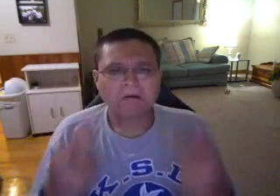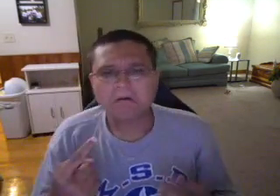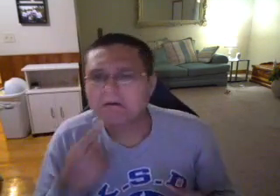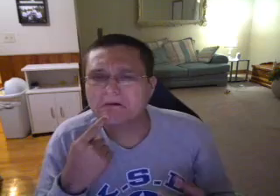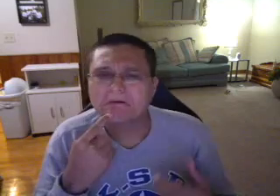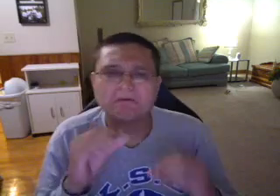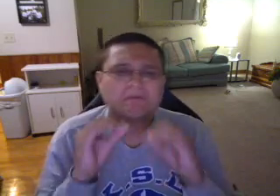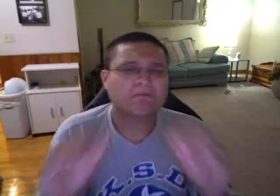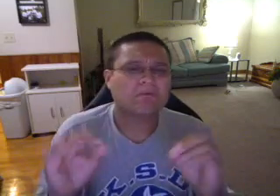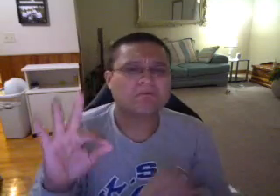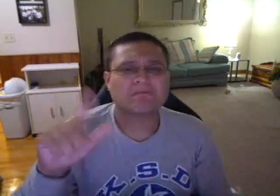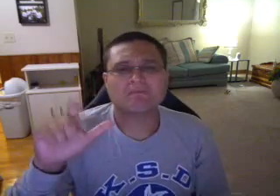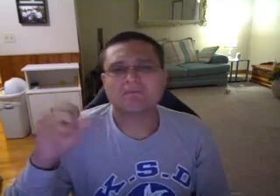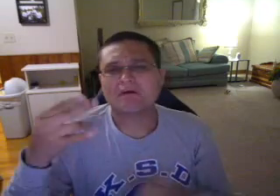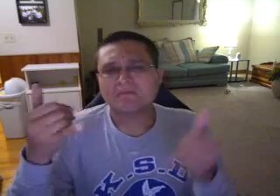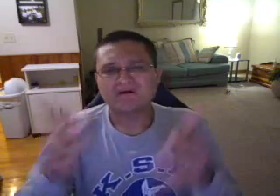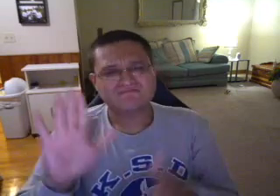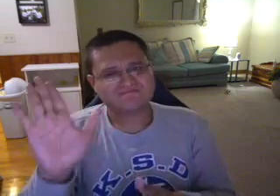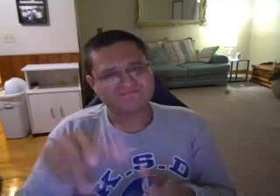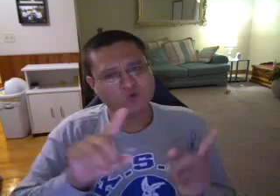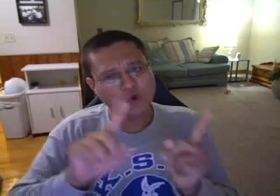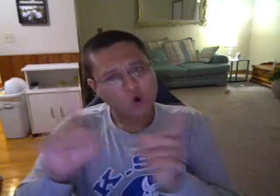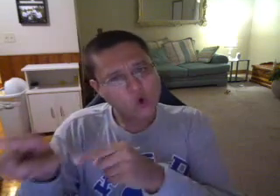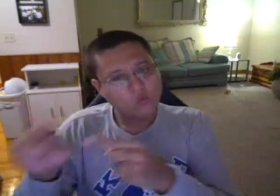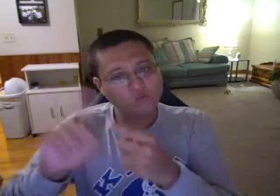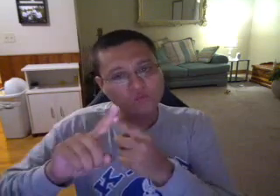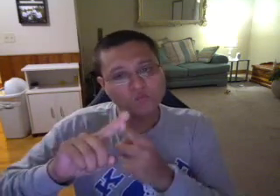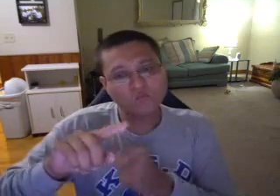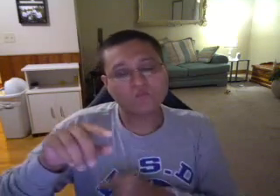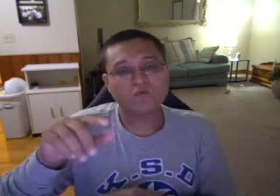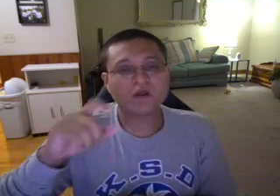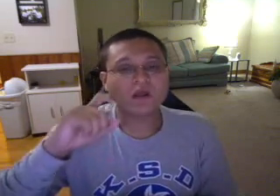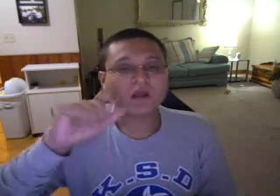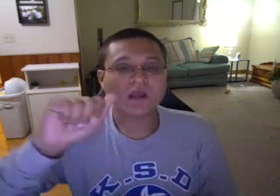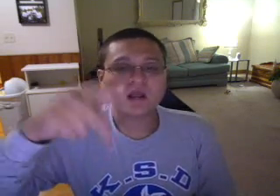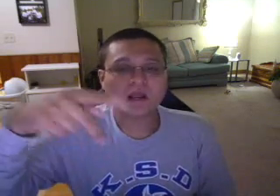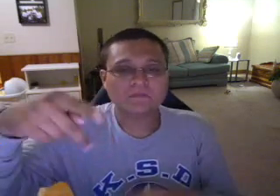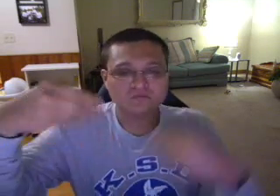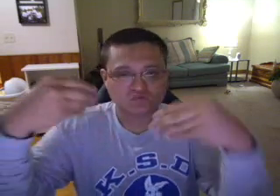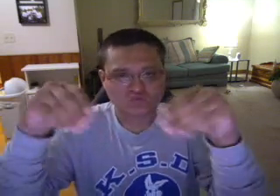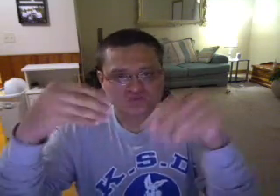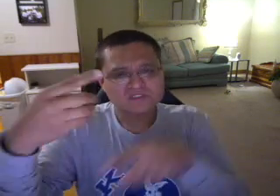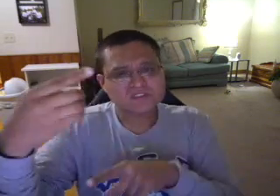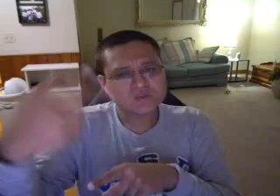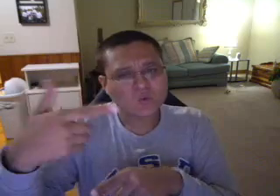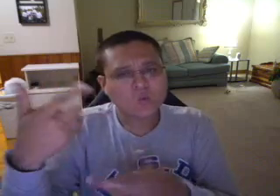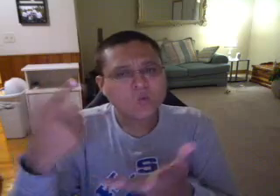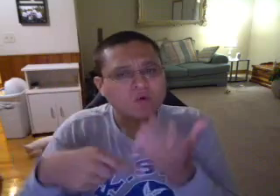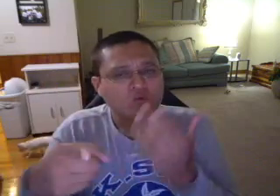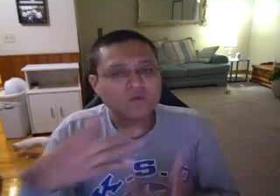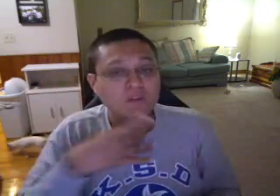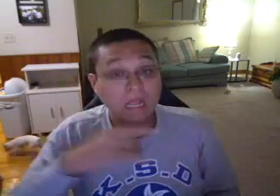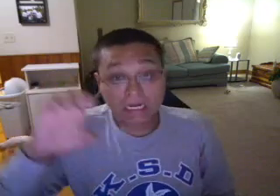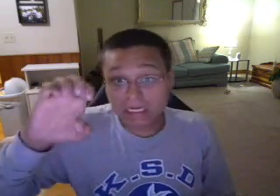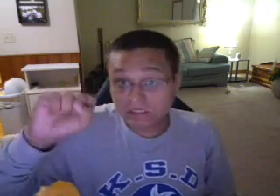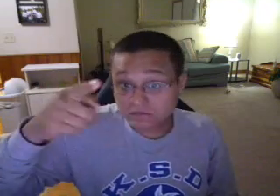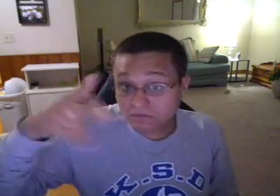I can't figure this Twitter thing out. Why do I need Twitter when I have Facebook? I think of Facebook like the sit-down restaurant and Twitter like